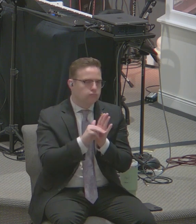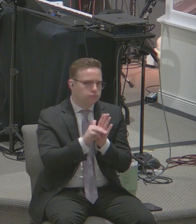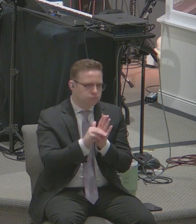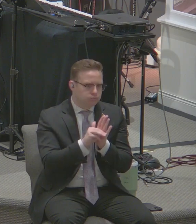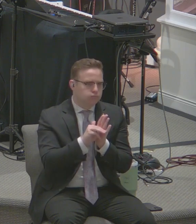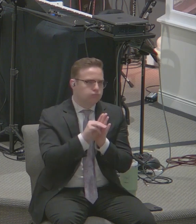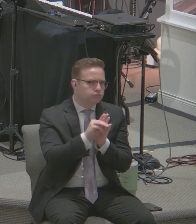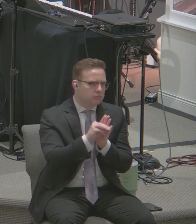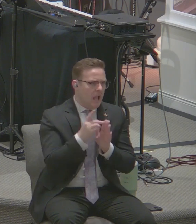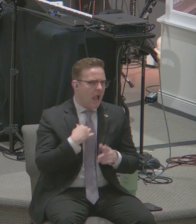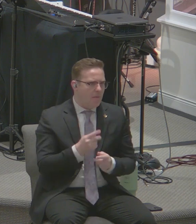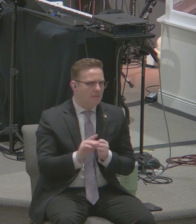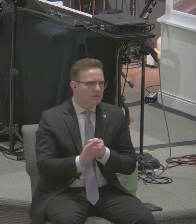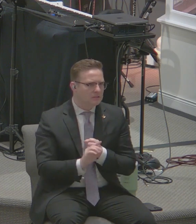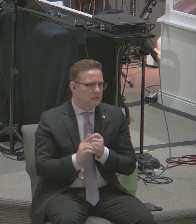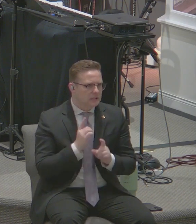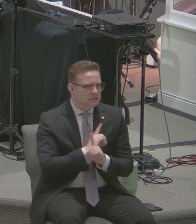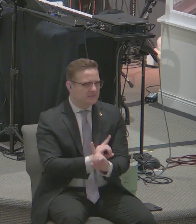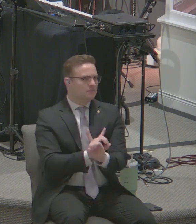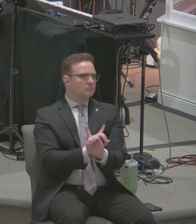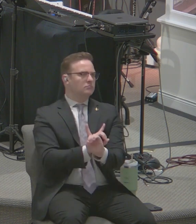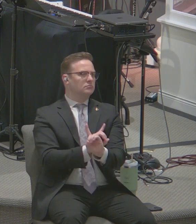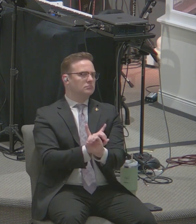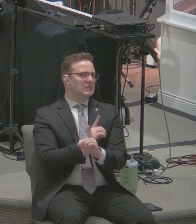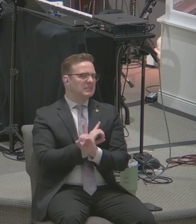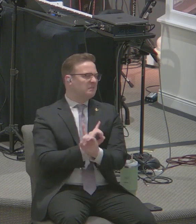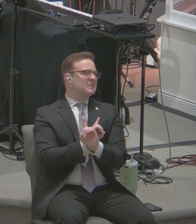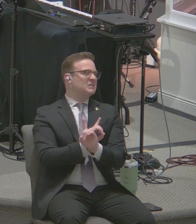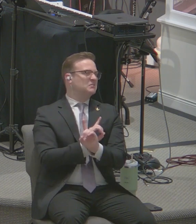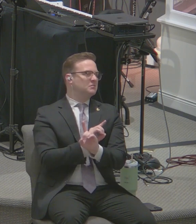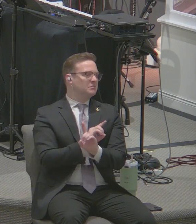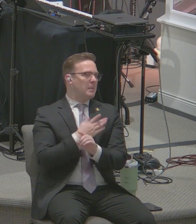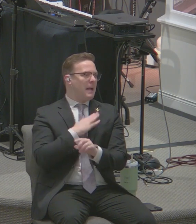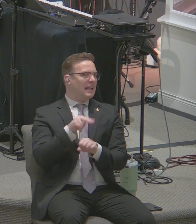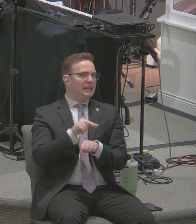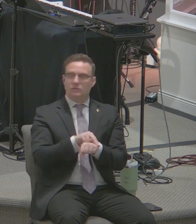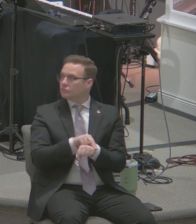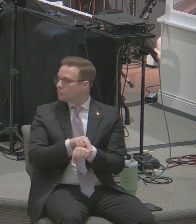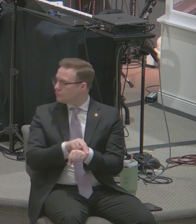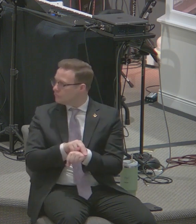a very defensive individual by nature.